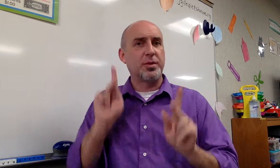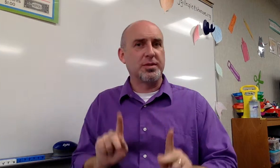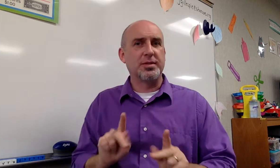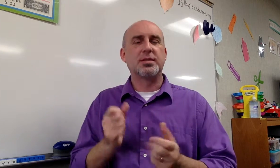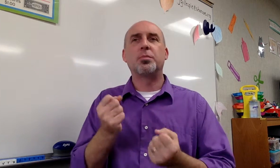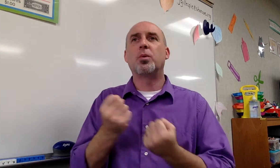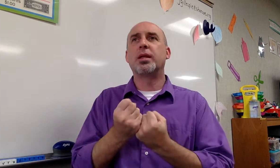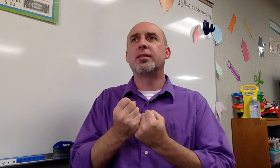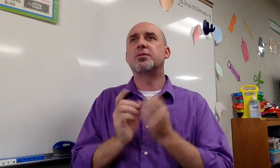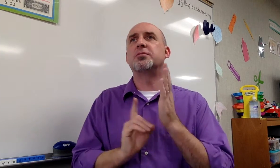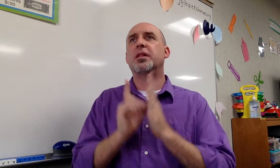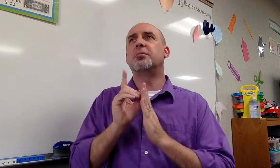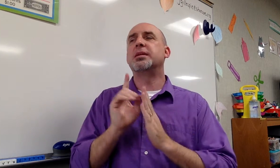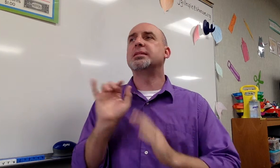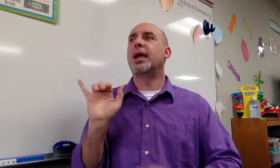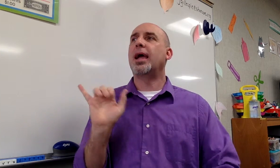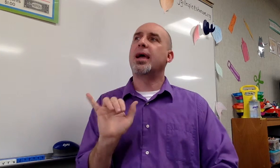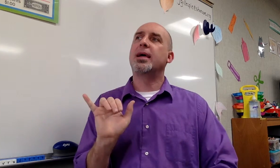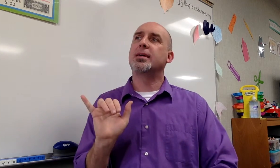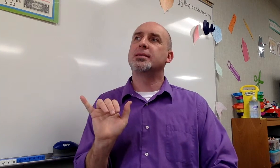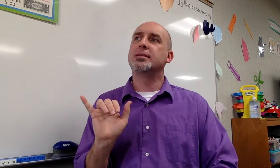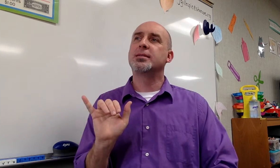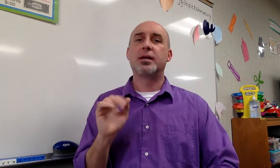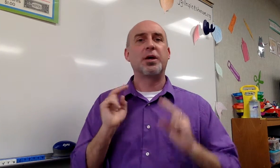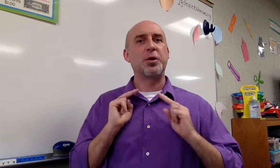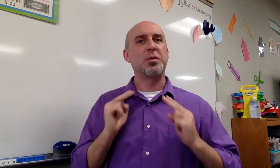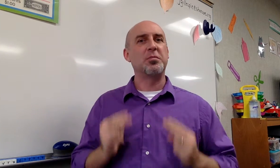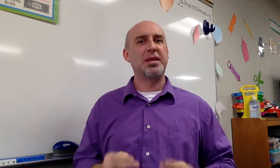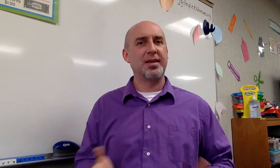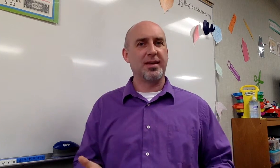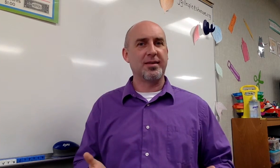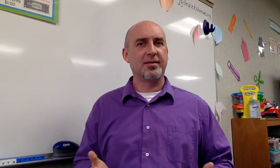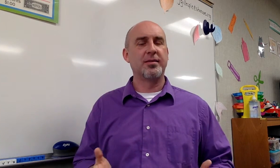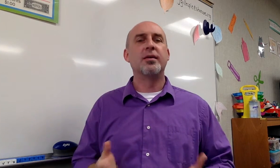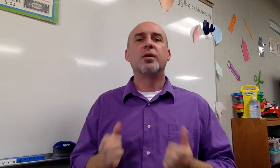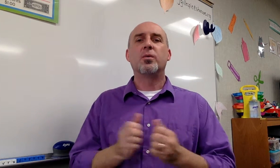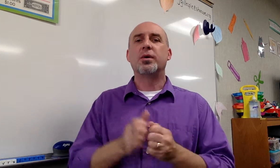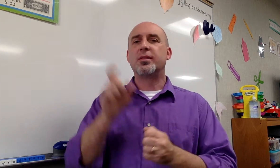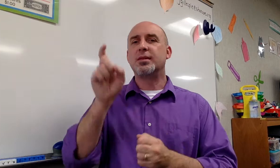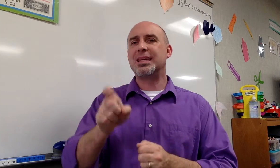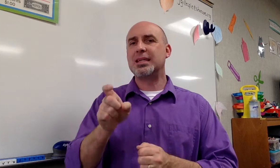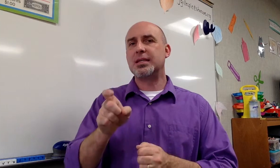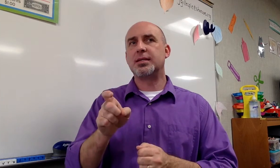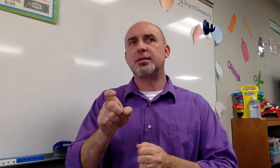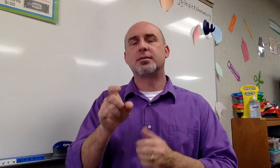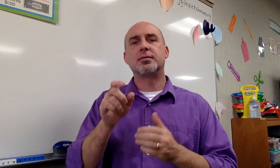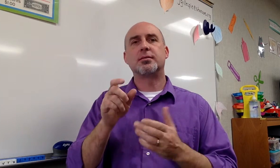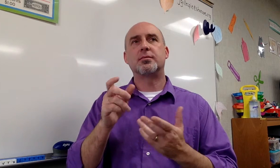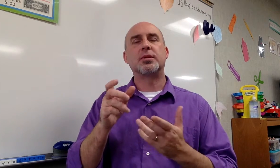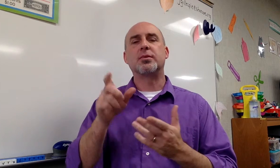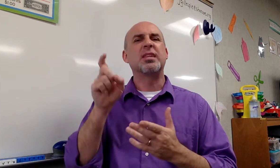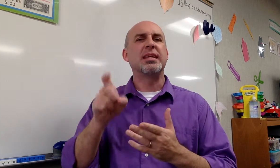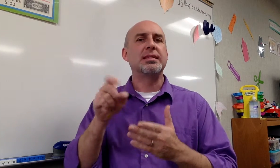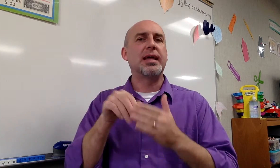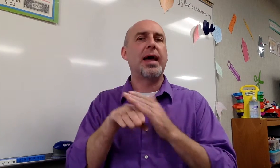person, supporting their development as a human being with a need to